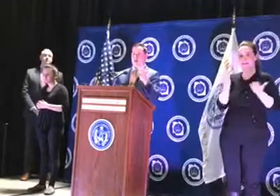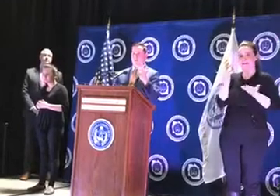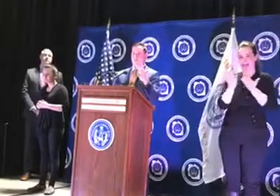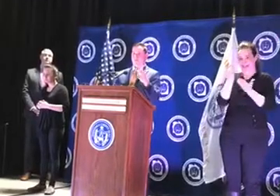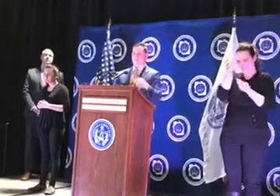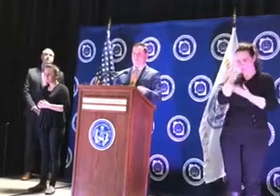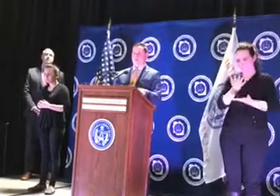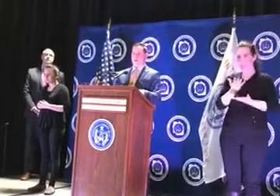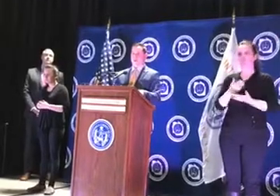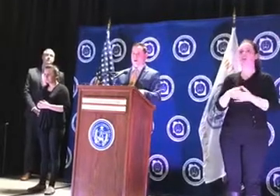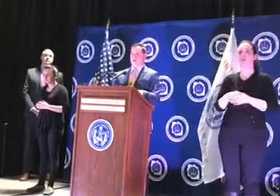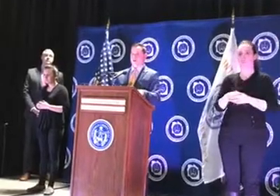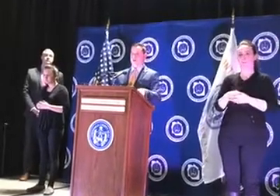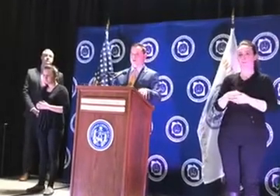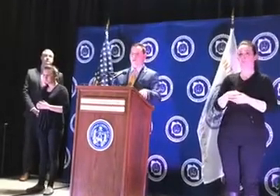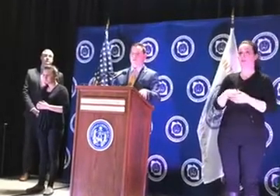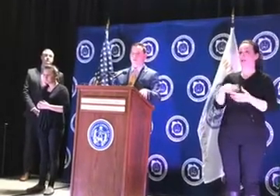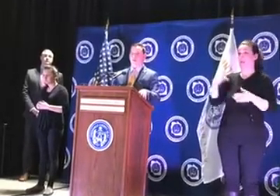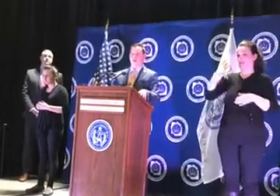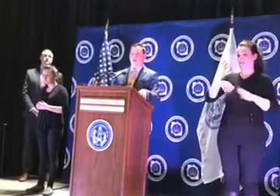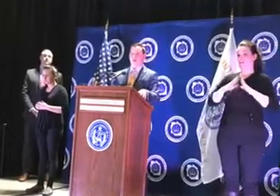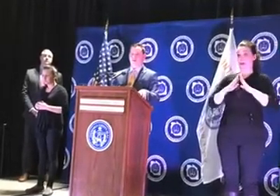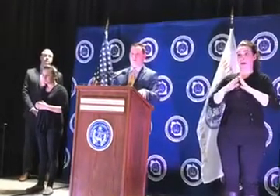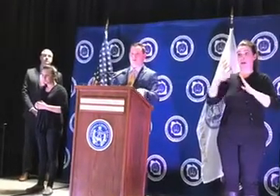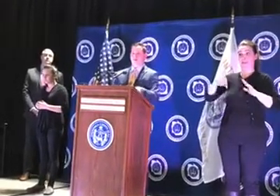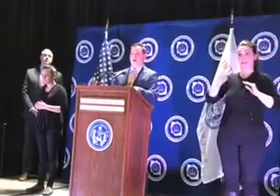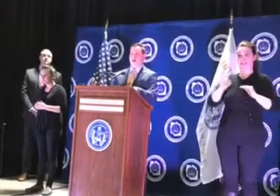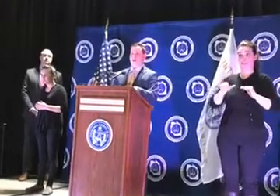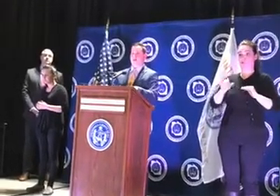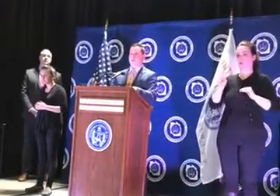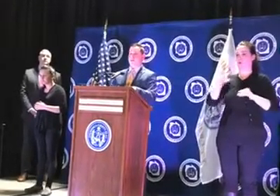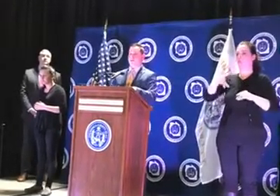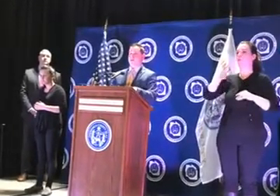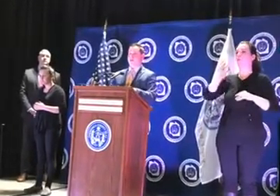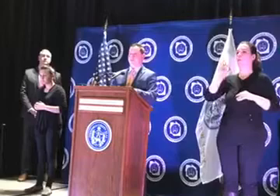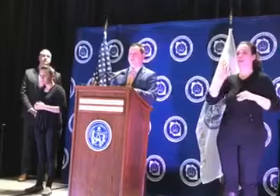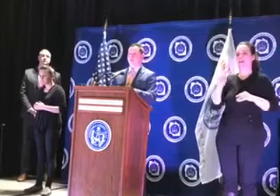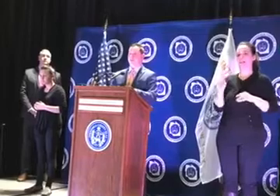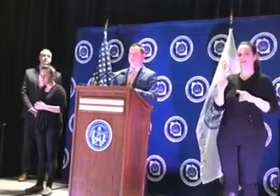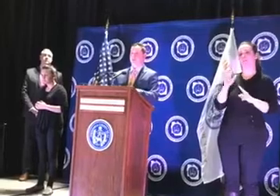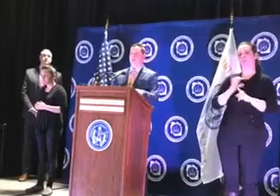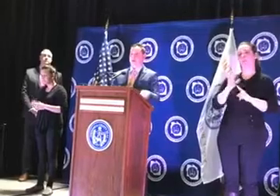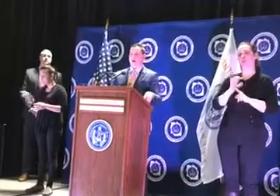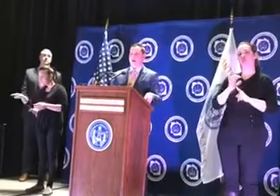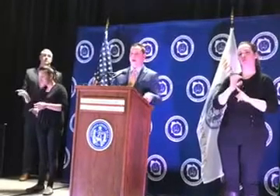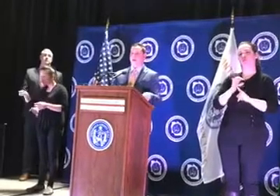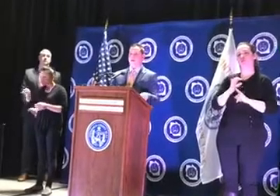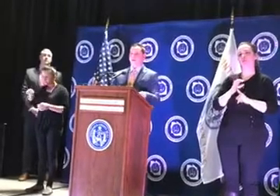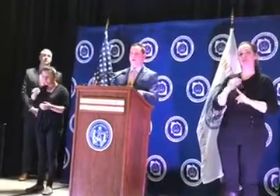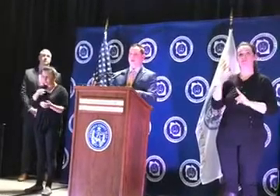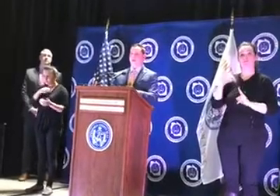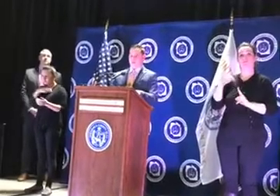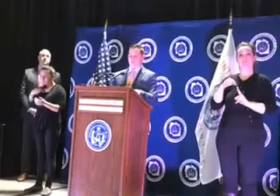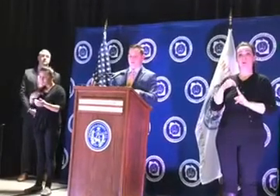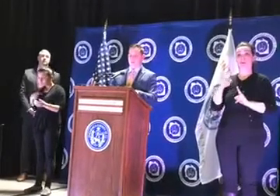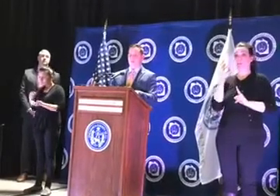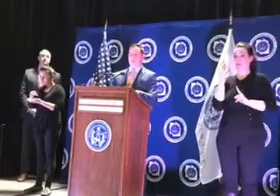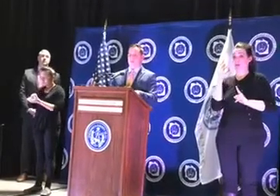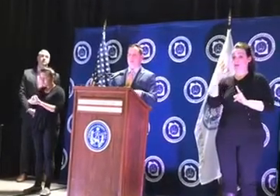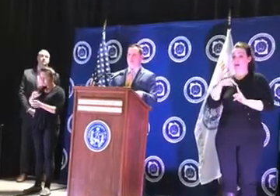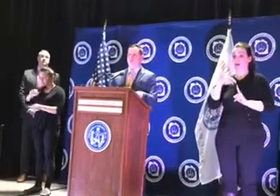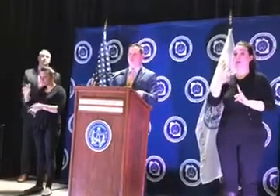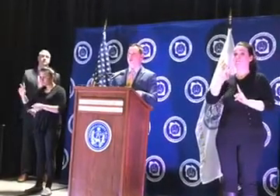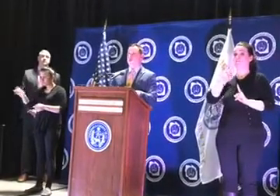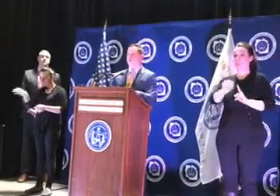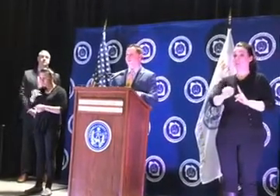2 labs. Okay, they use a lab in Virginia and a lab in Pittsburgh. Right now, the